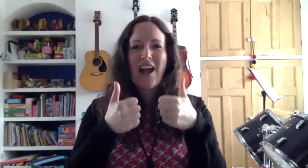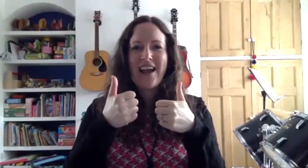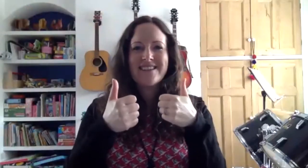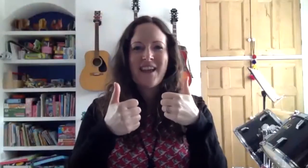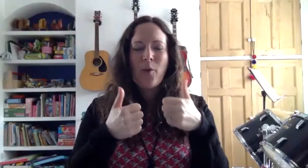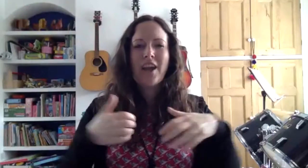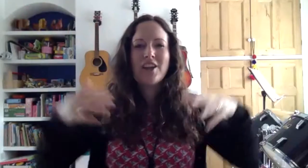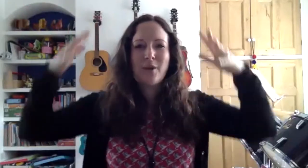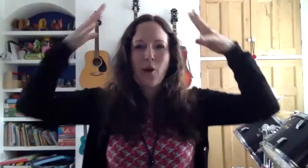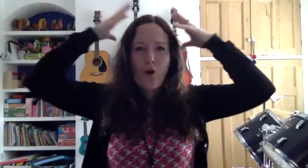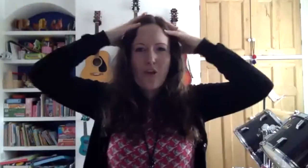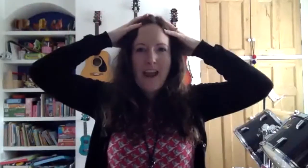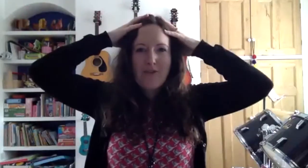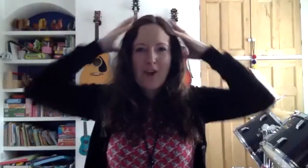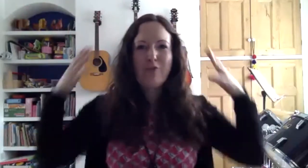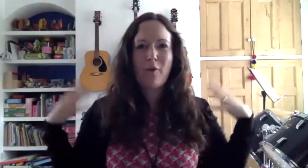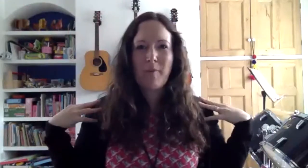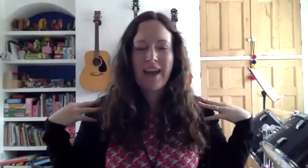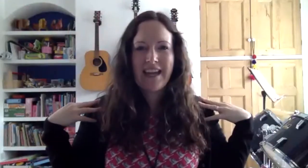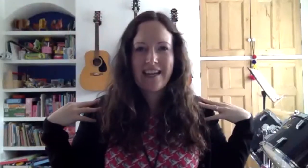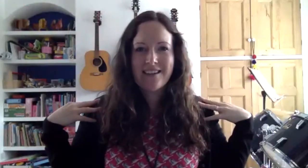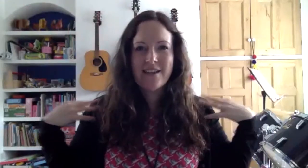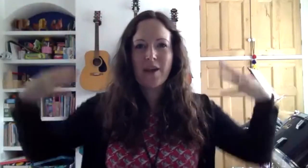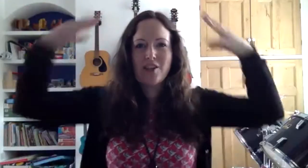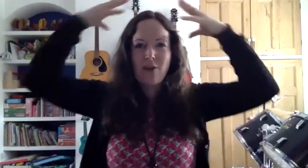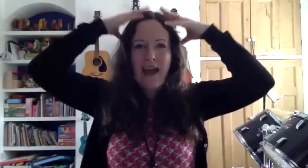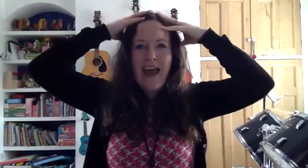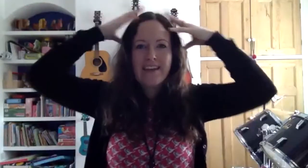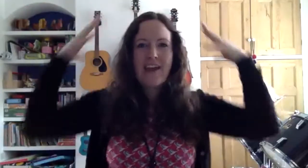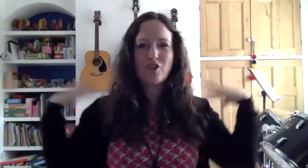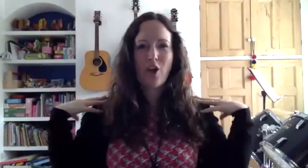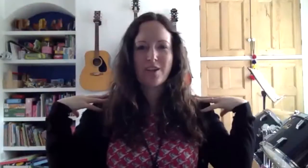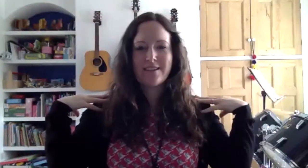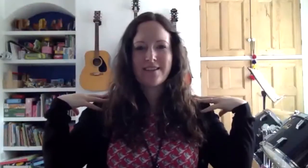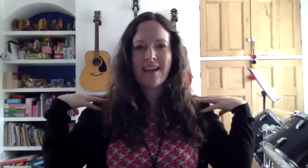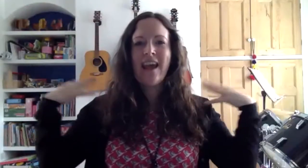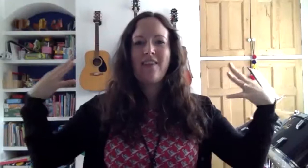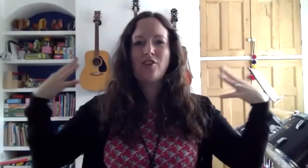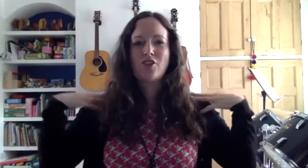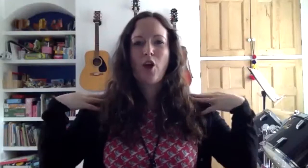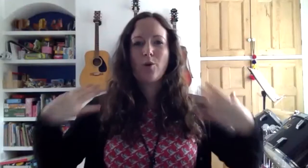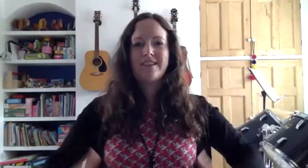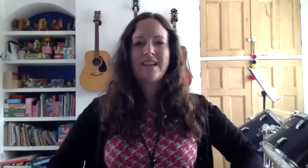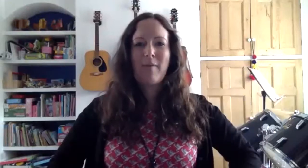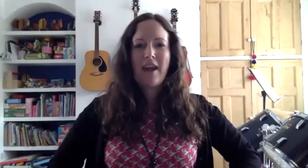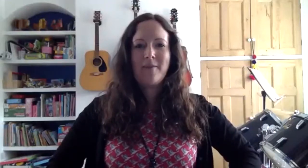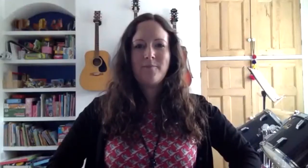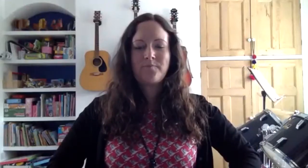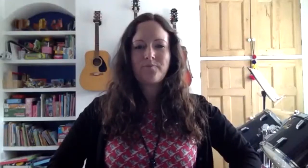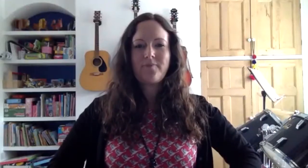Really nice. We're going to do it all the way through from the beginning. So we're going to do head and shoulders, then shoulders,